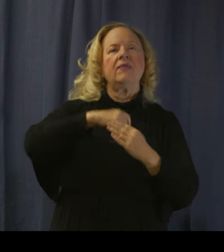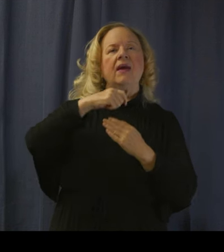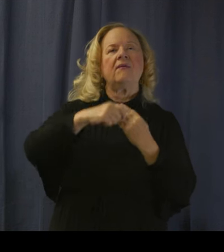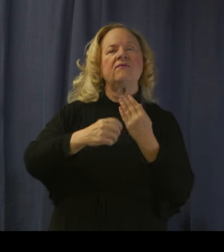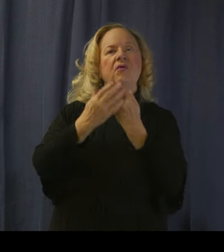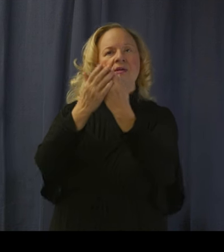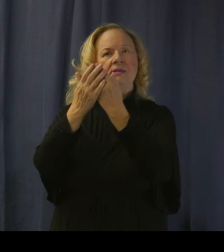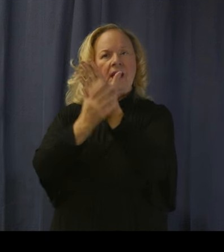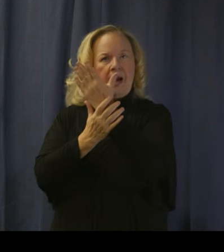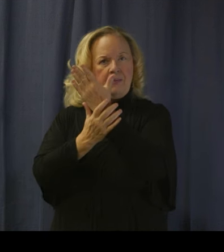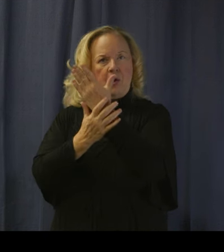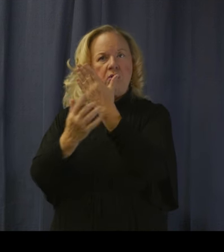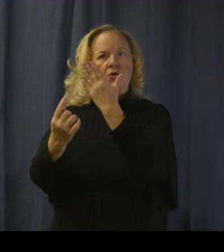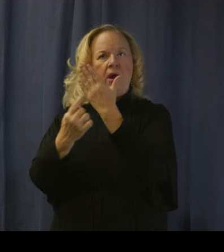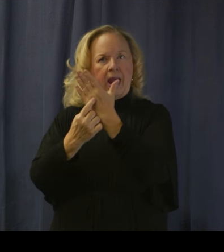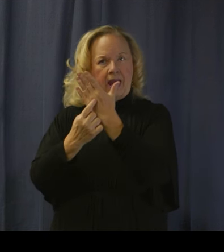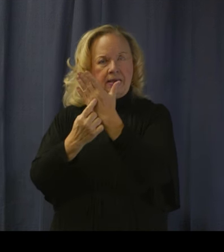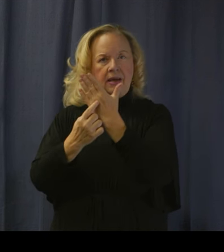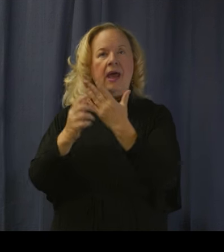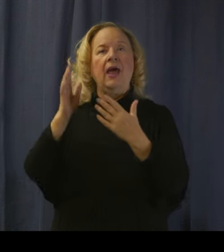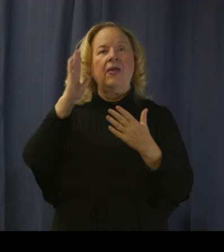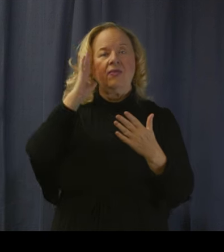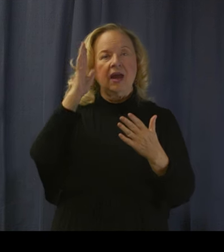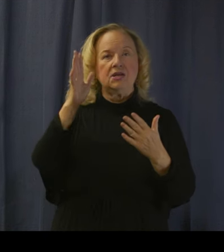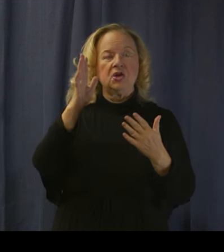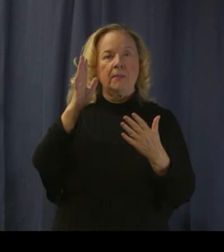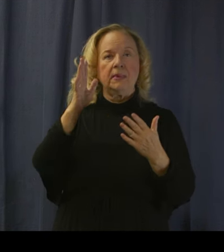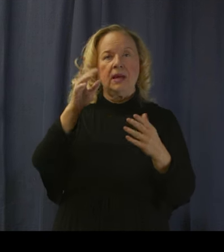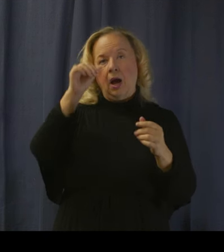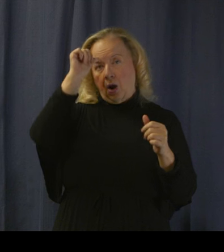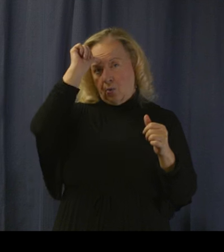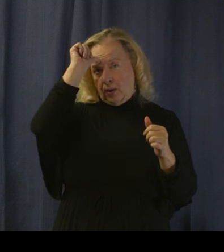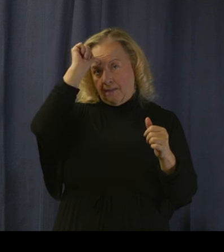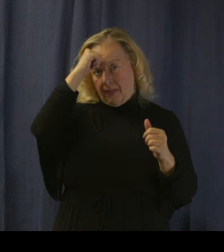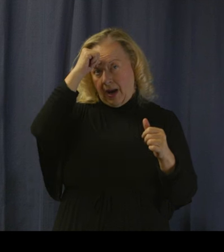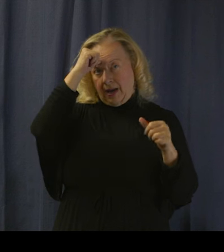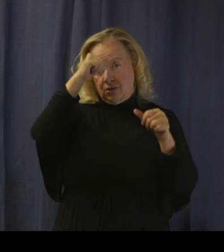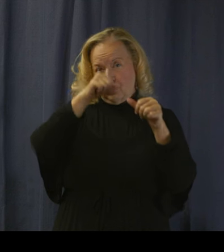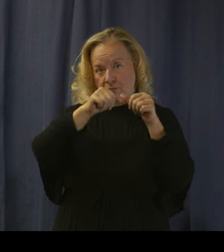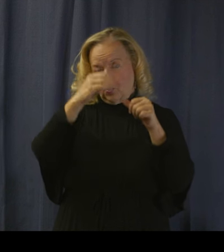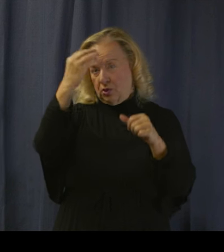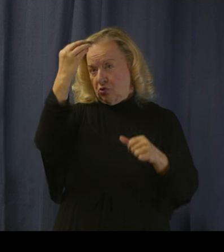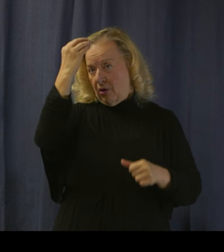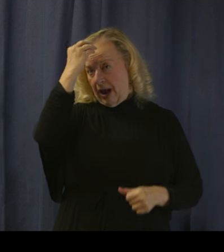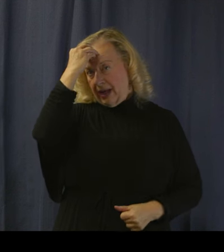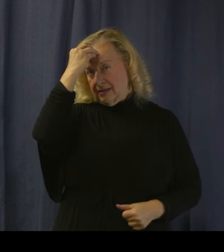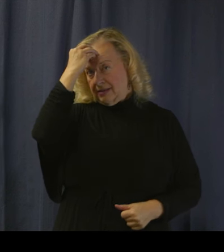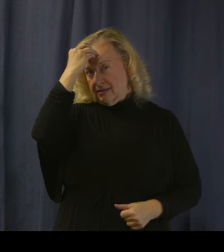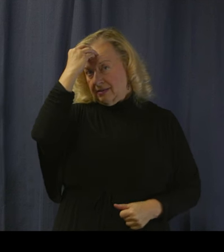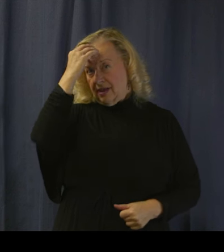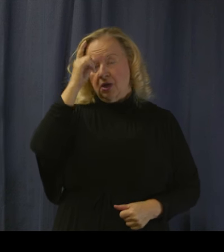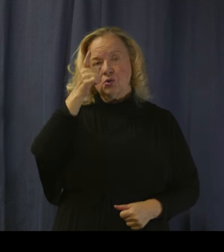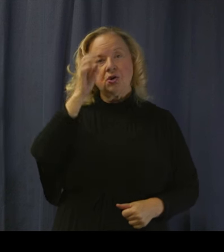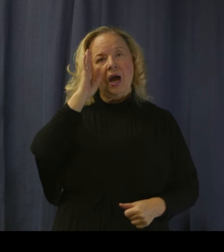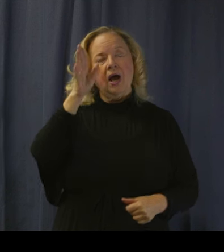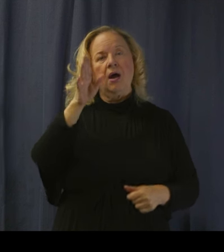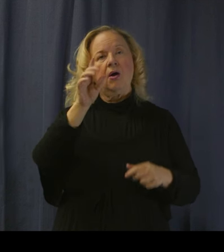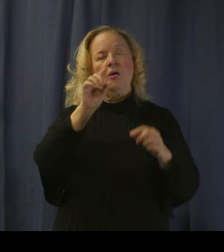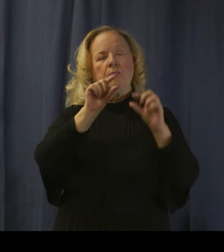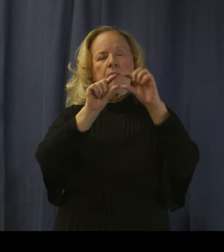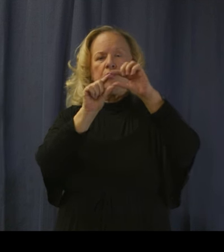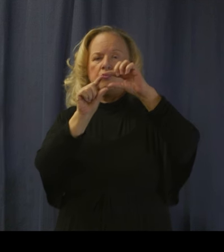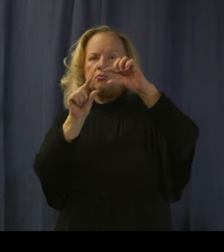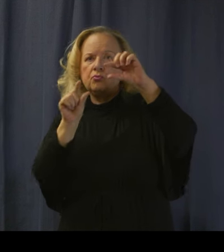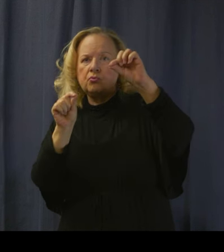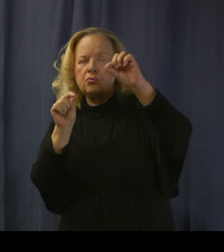upon your hand, and they shall be for a reminder between your eyes. You shall write them on the doorpost of